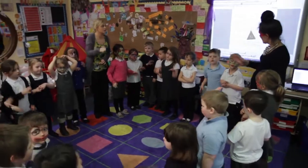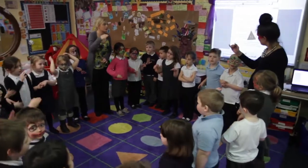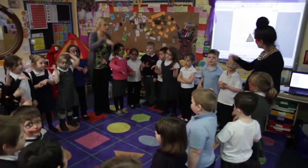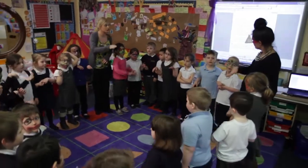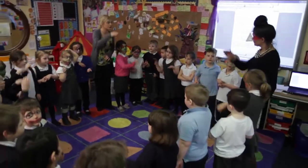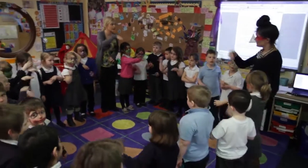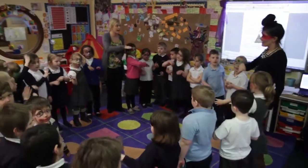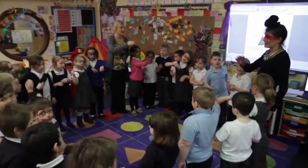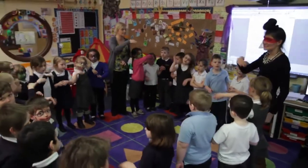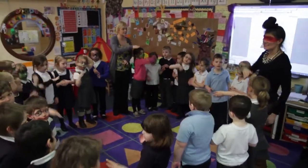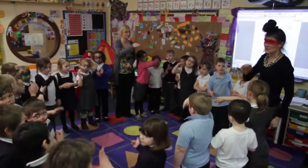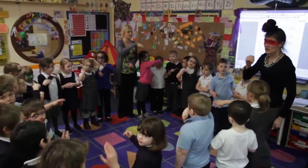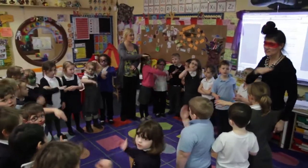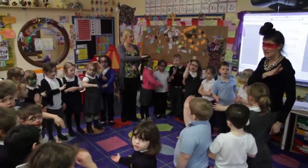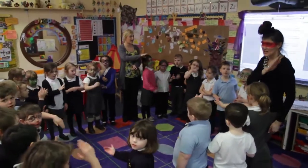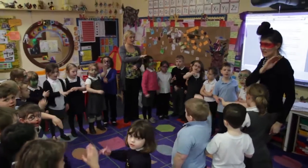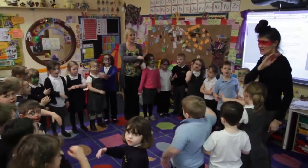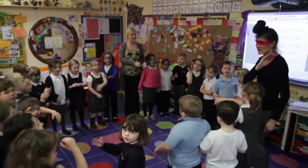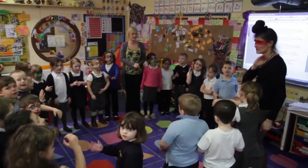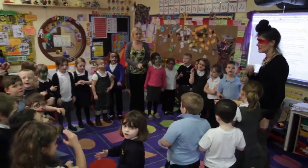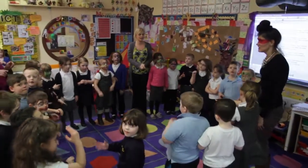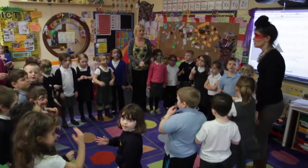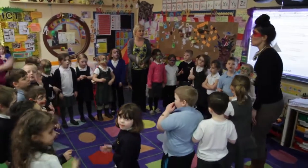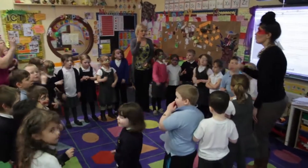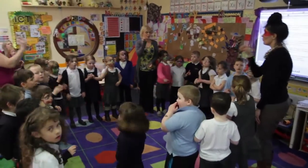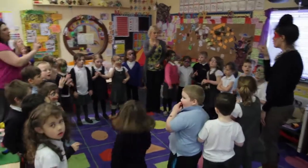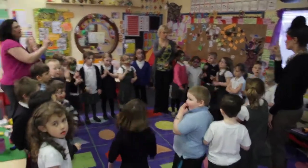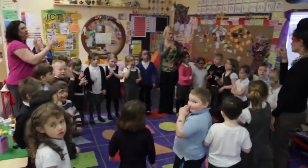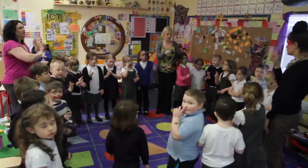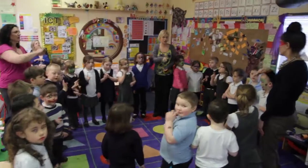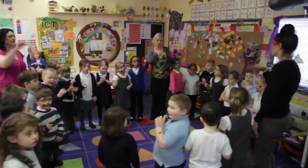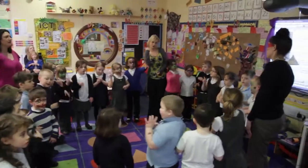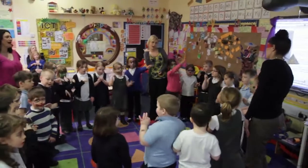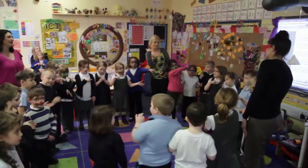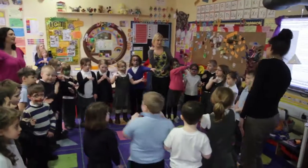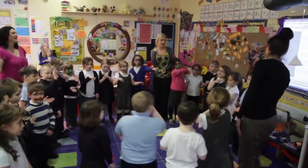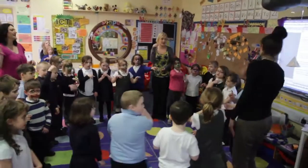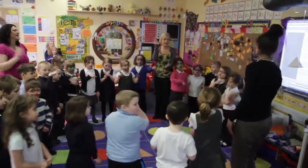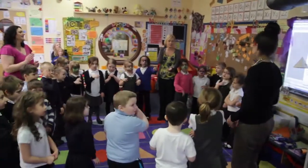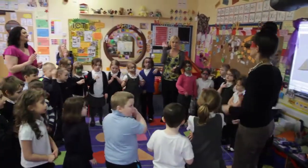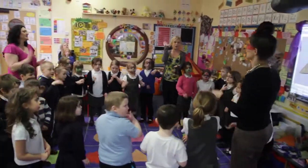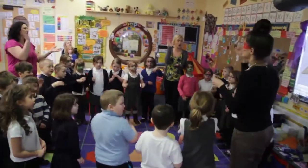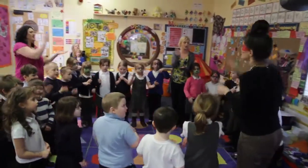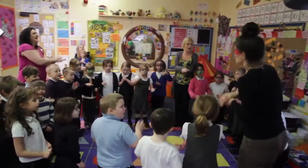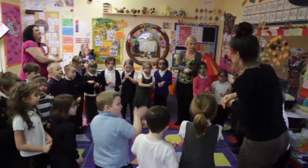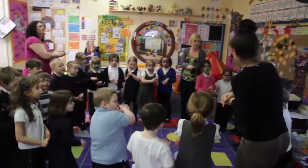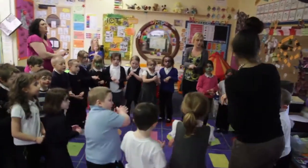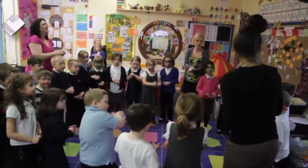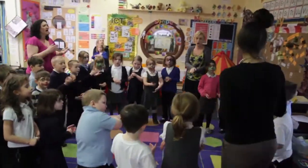traveling through the galaxy one day. One took a right and landed on Neptune.